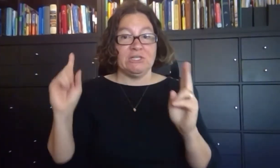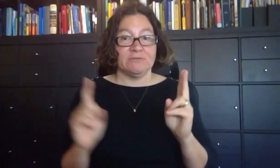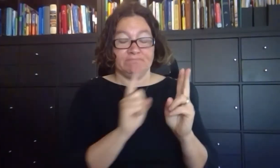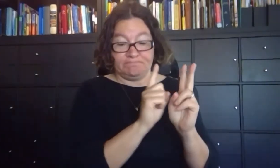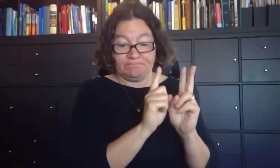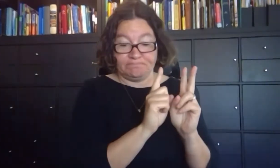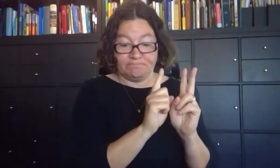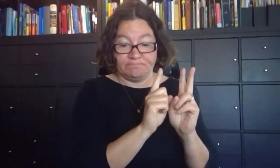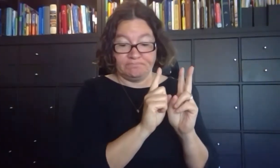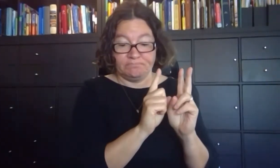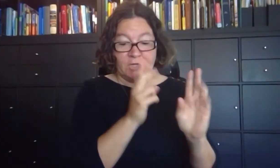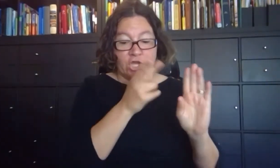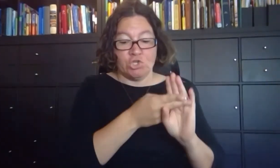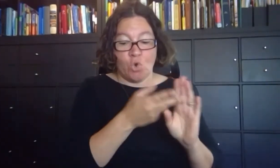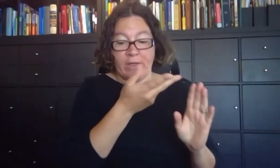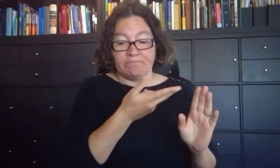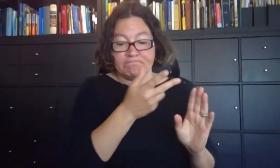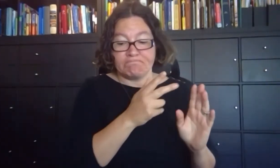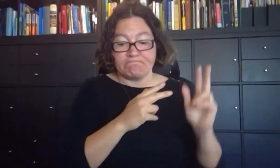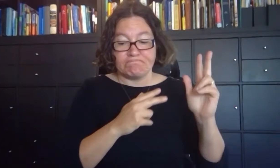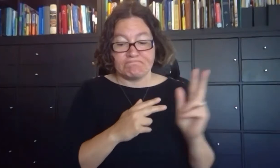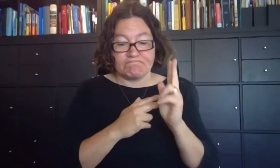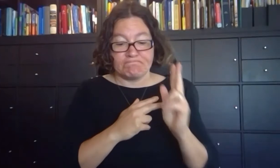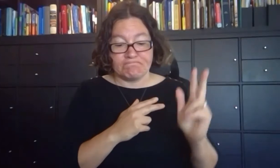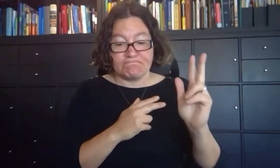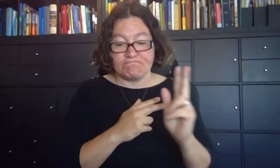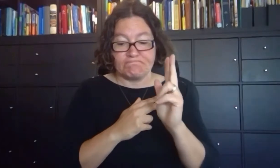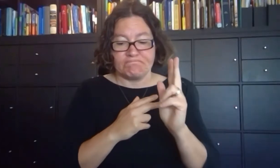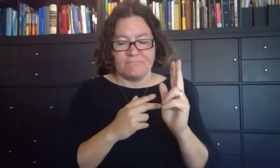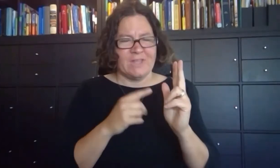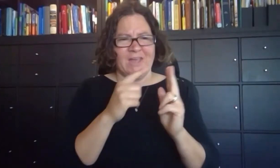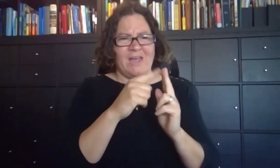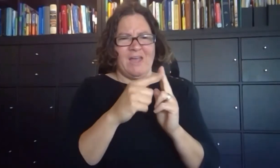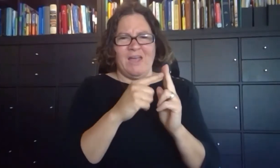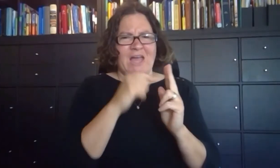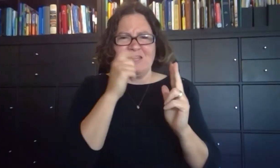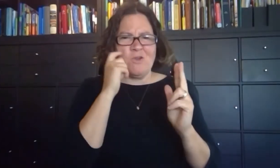And while they were discussing these things, Jesus arrived and joined them on their journey.